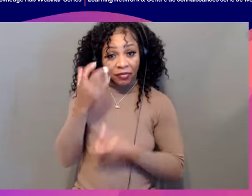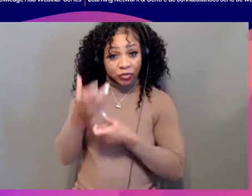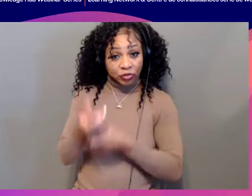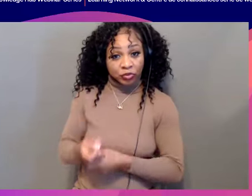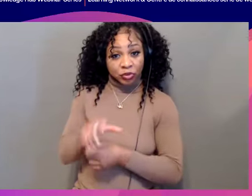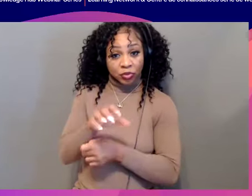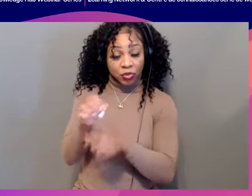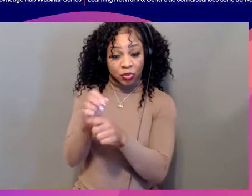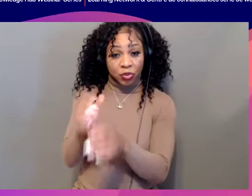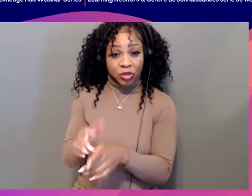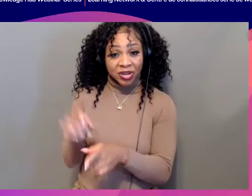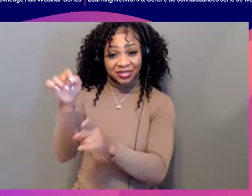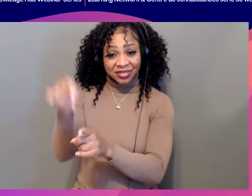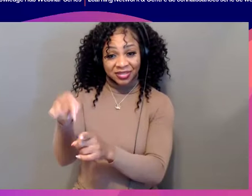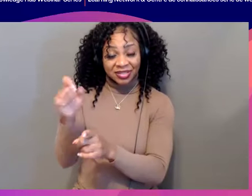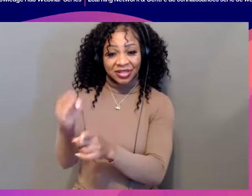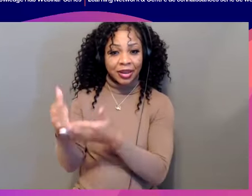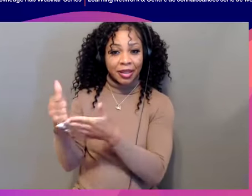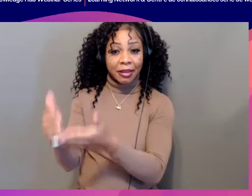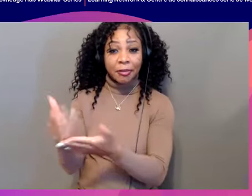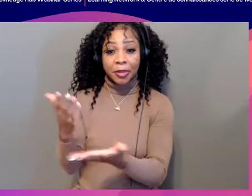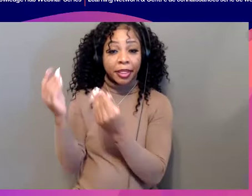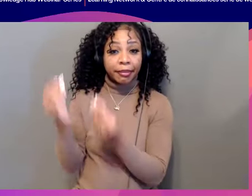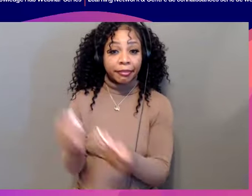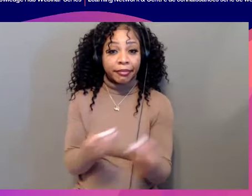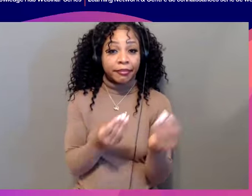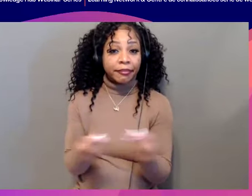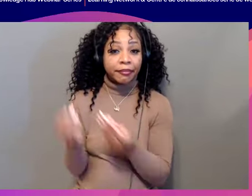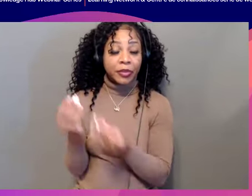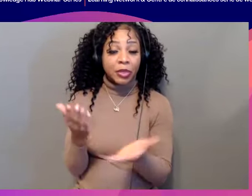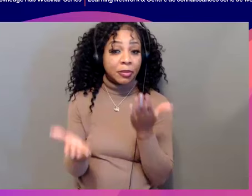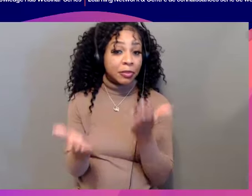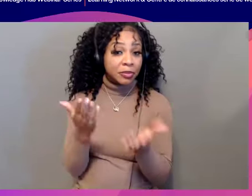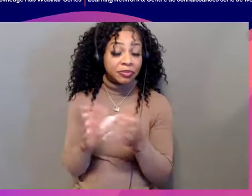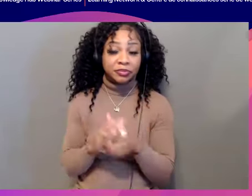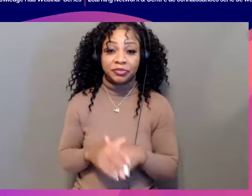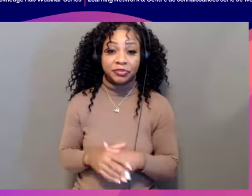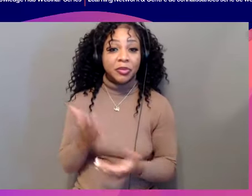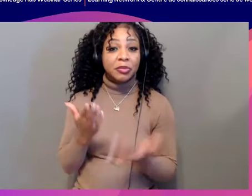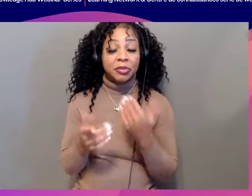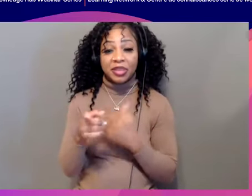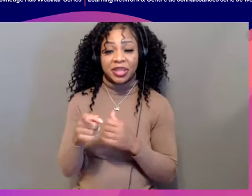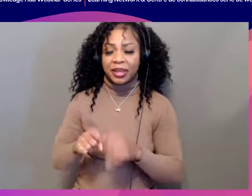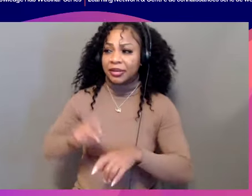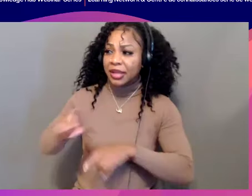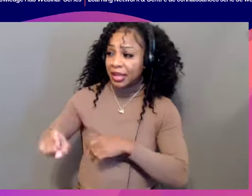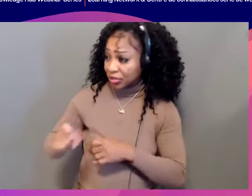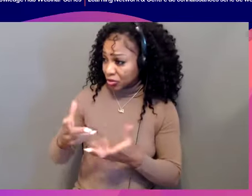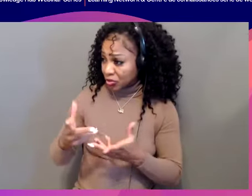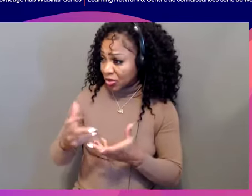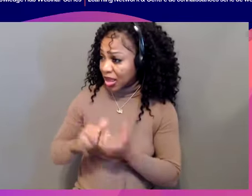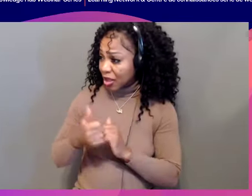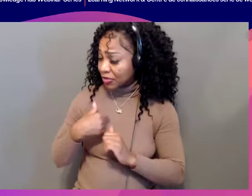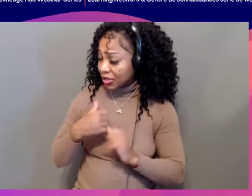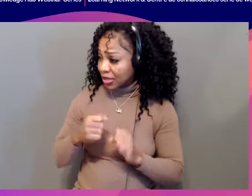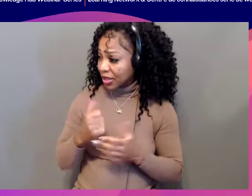your workplace, that person can help to mitigate things, right? Like they can ask you, what should I do to address